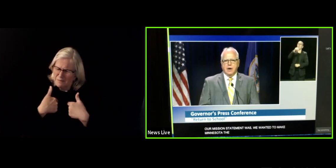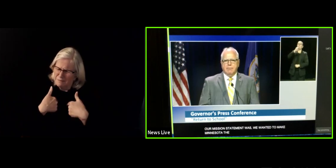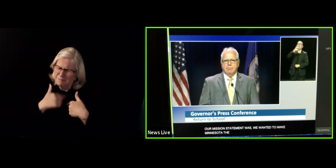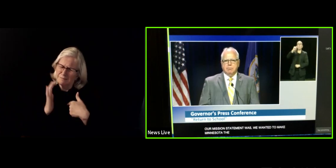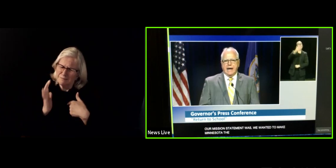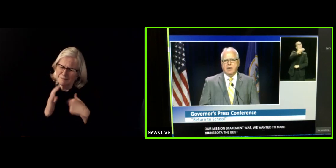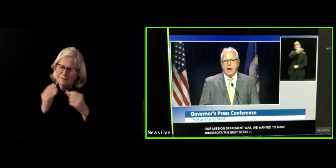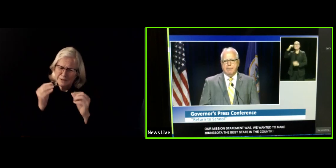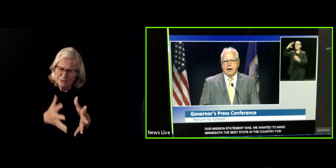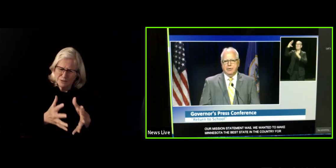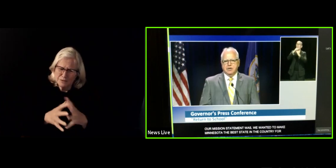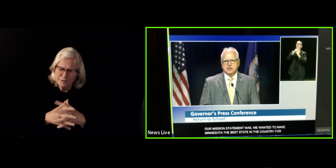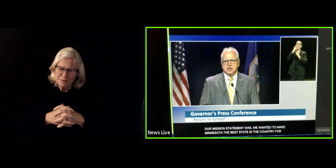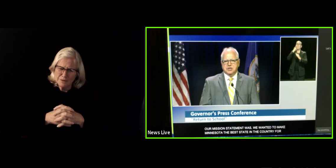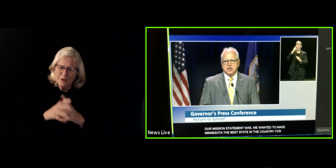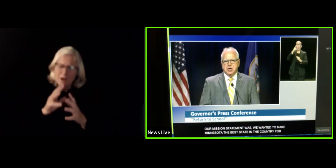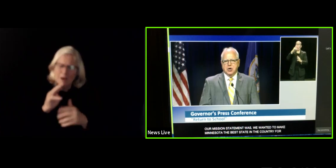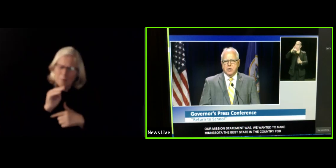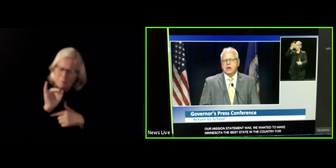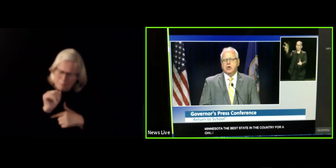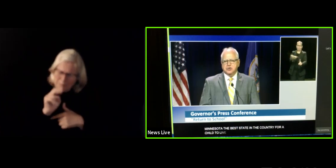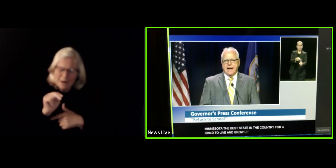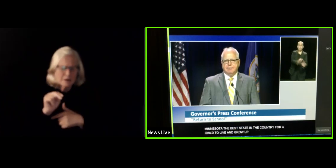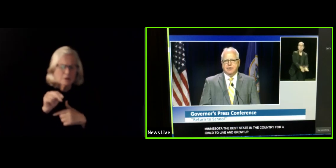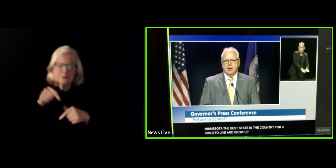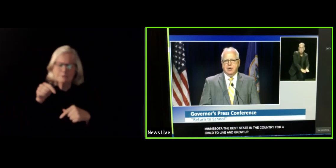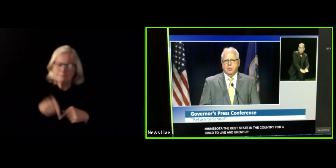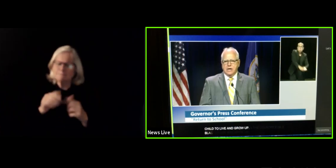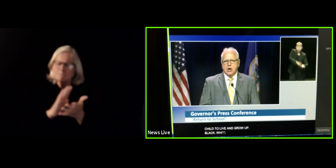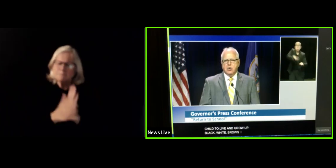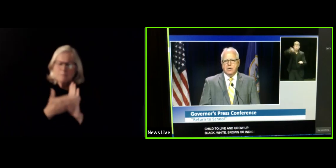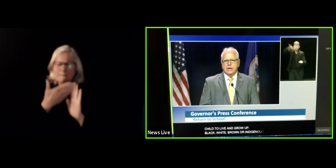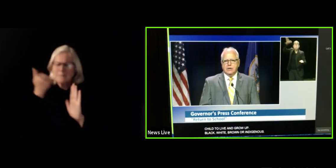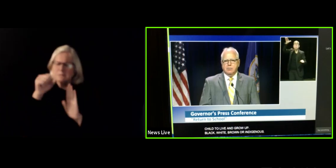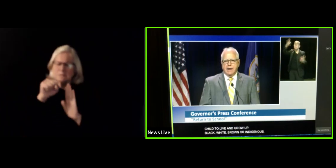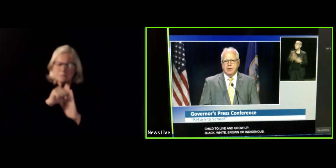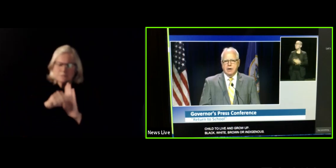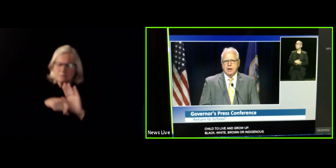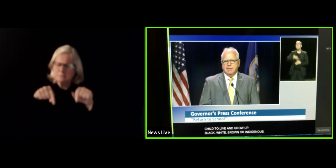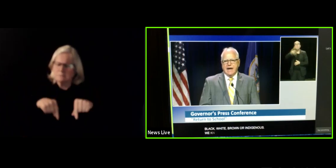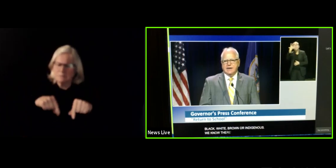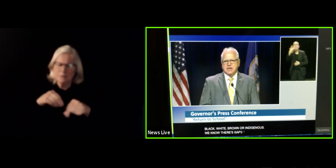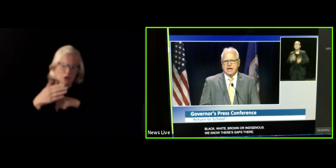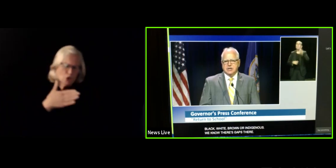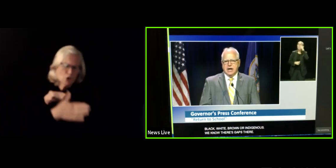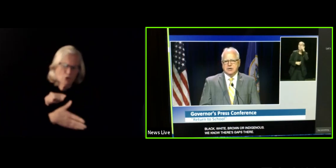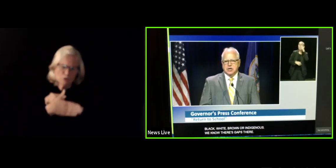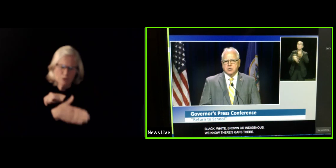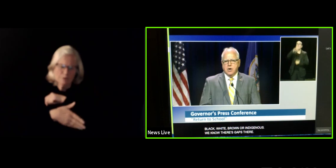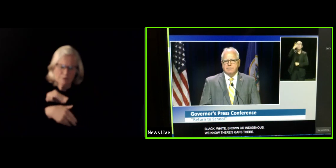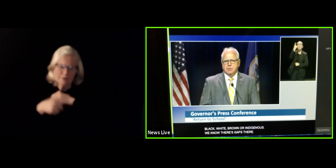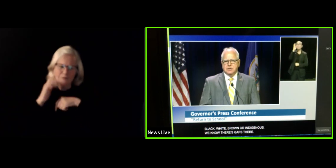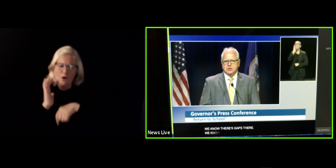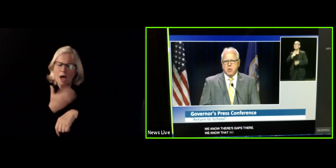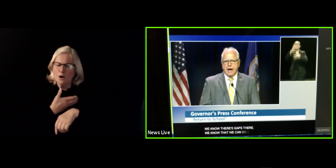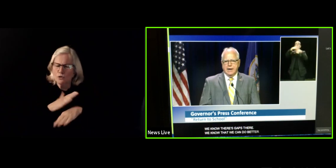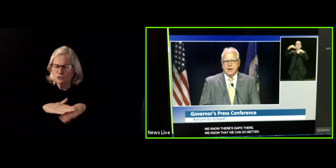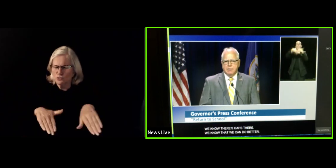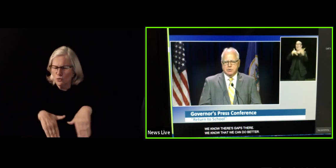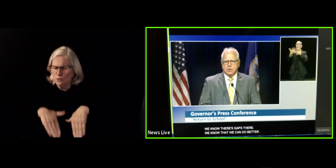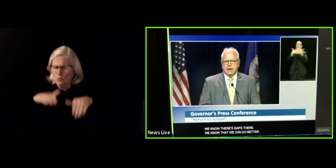grow up, Black, white, brown, or indigenous. We know there's gaps there. We know that we can do better, but that has not changed. It's one of the reasons